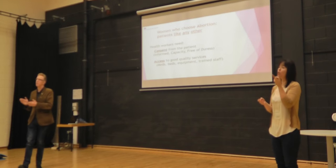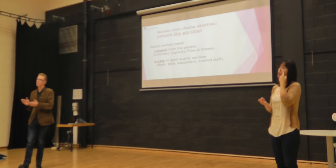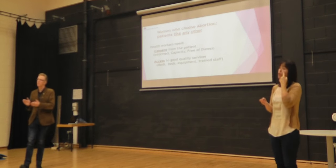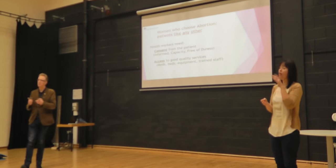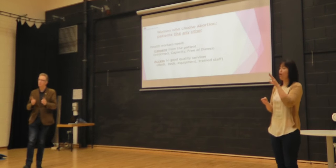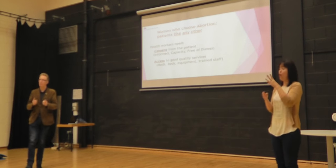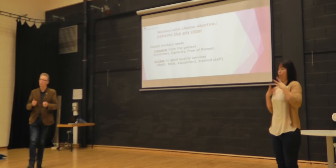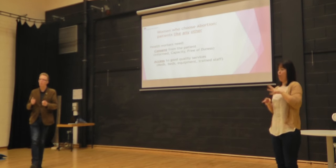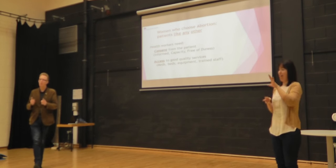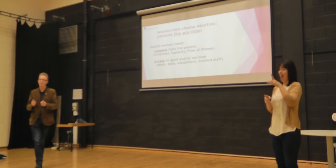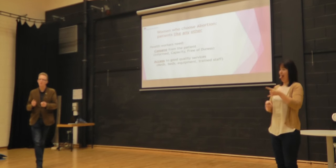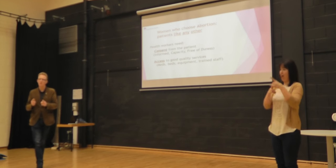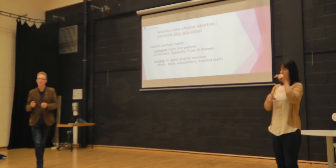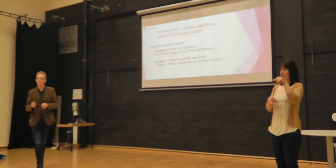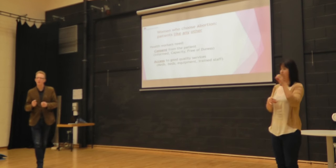womenhelp.org,